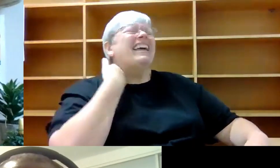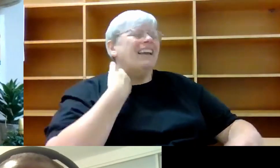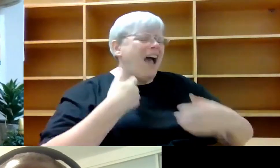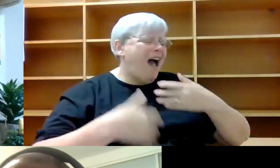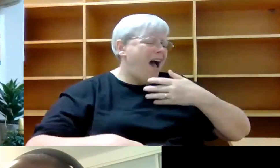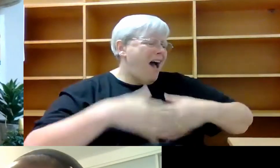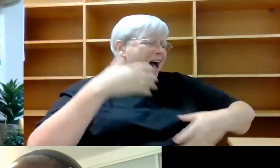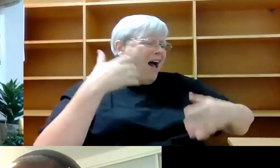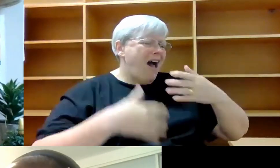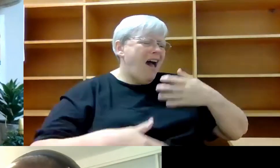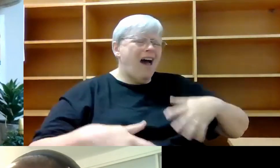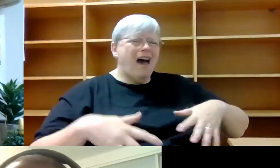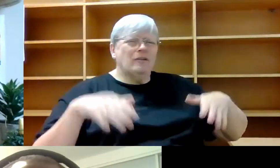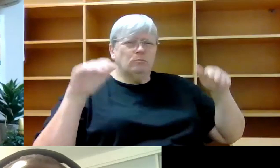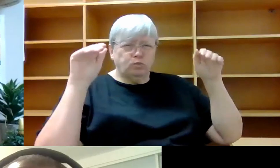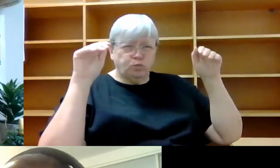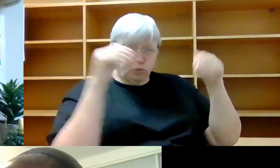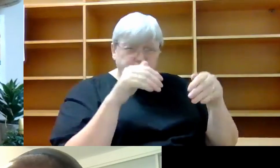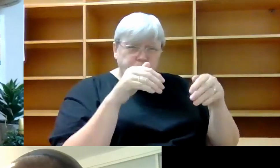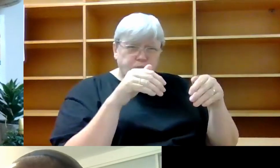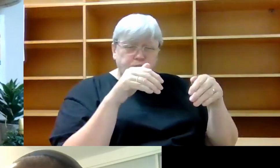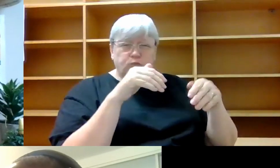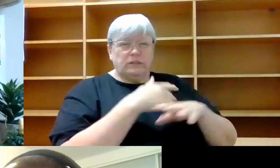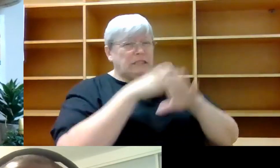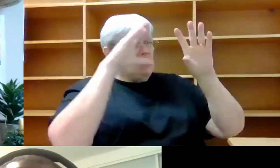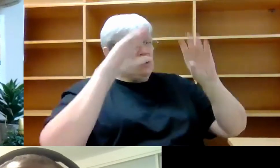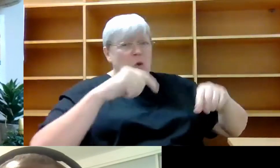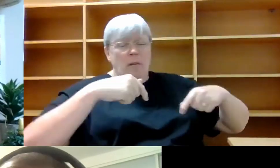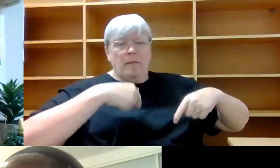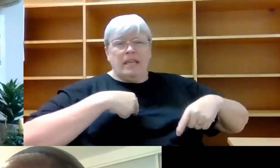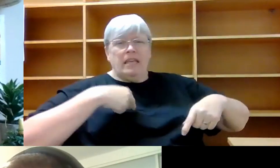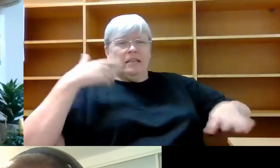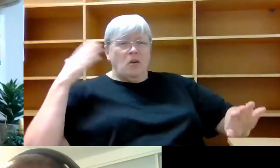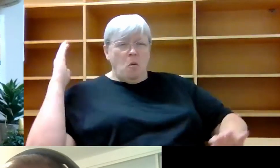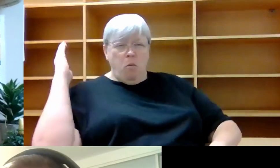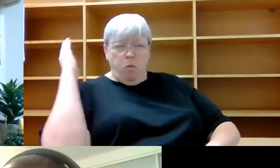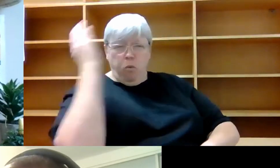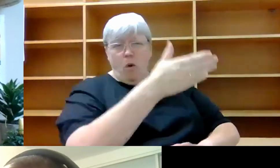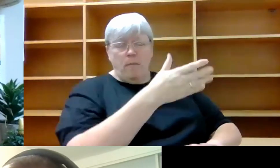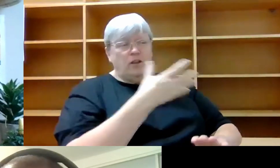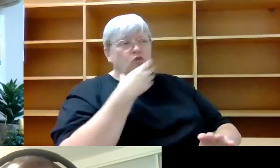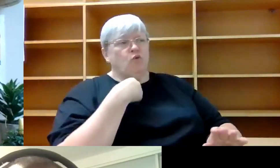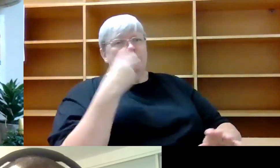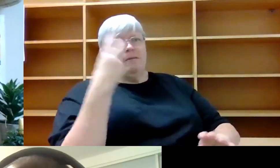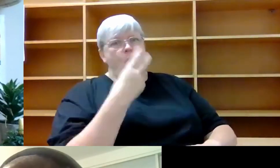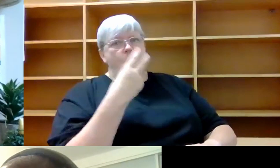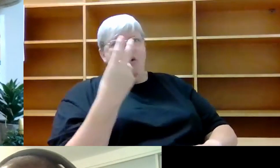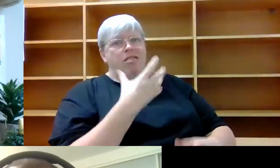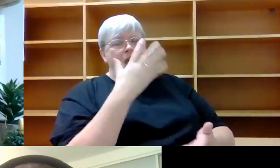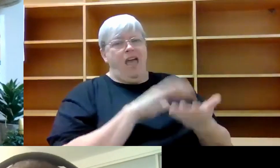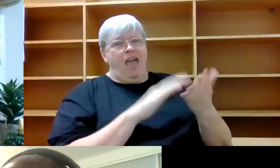deep and intense. It didn't stop me. Use both hands, Lewis had advised. Dig